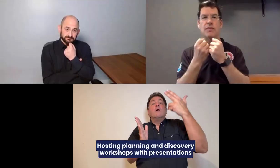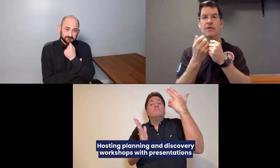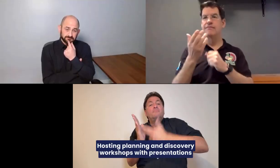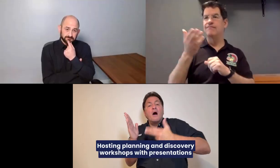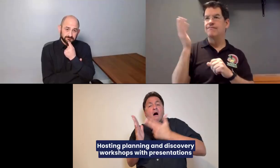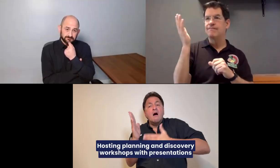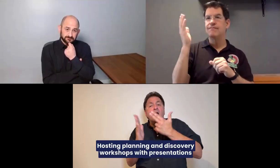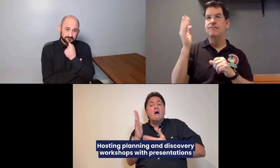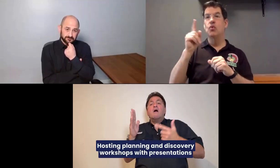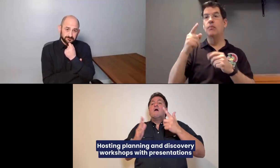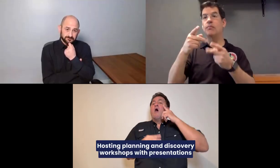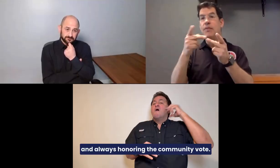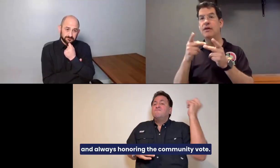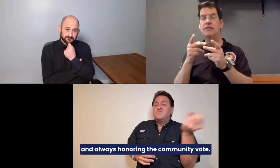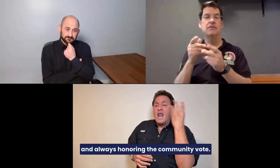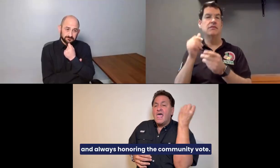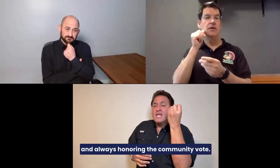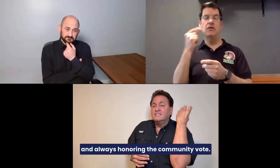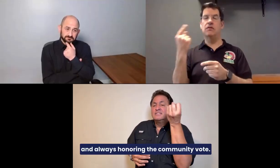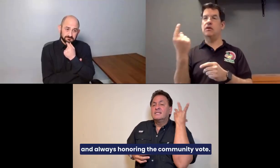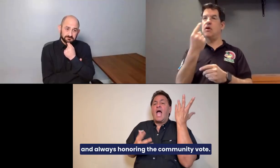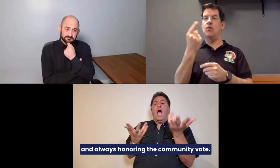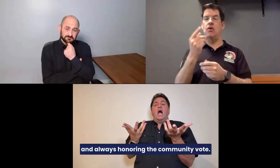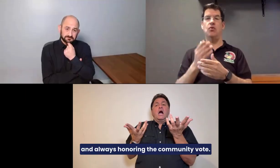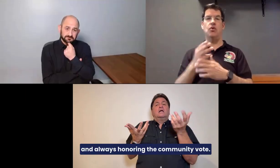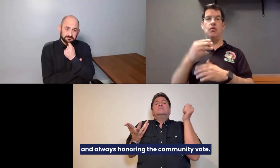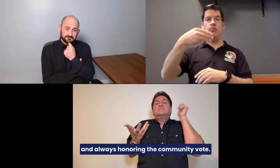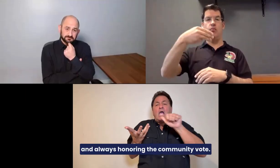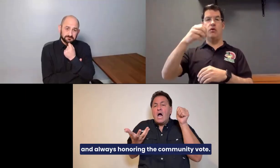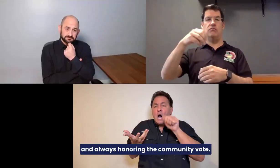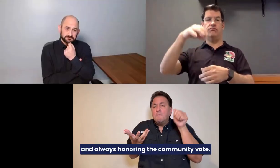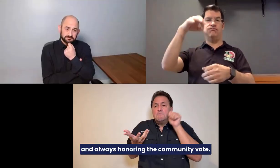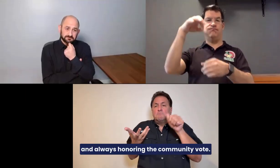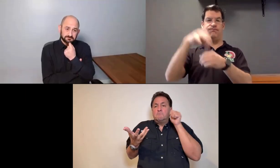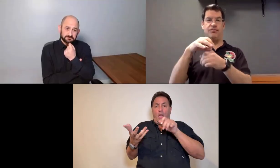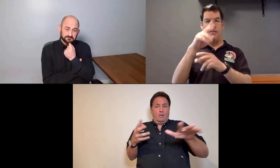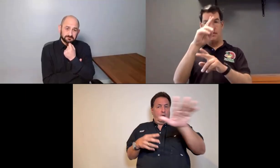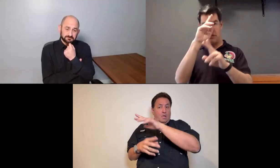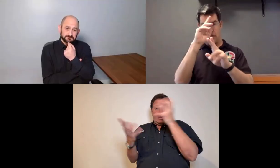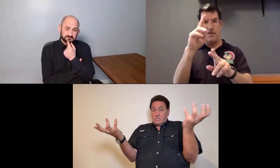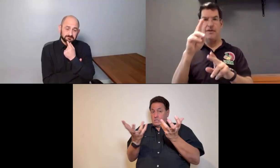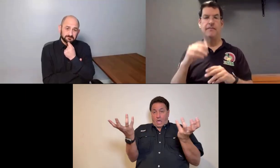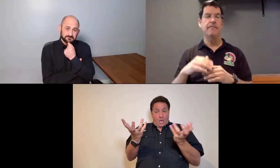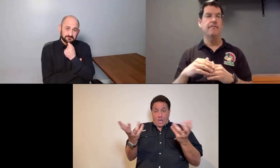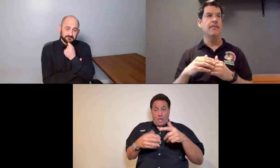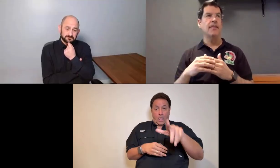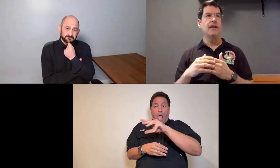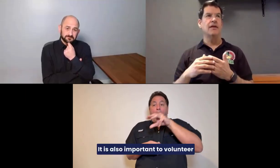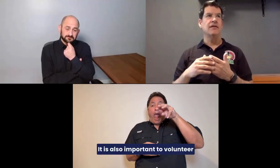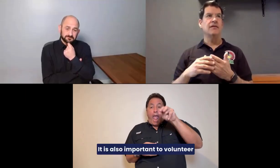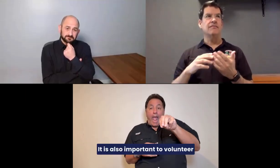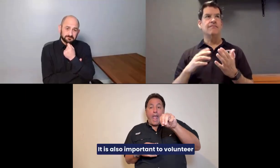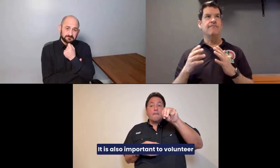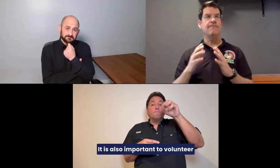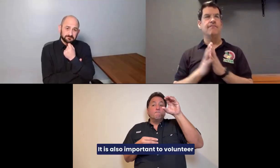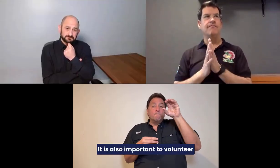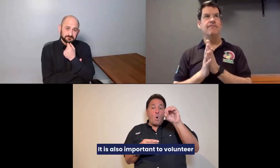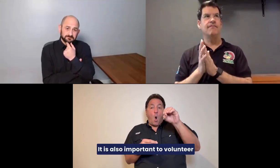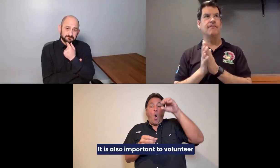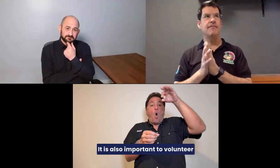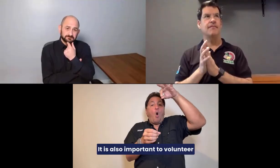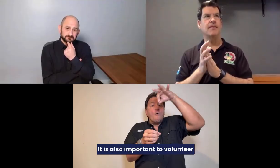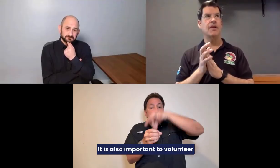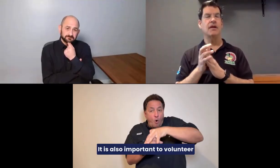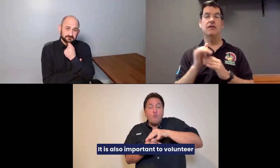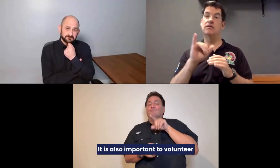workshops with presentations and always honoring the community vote. It is also important